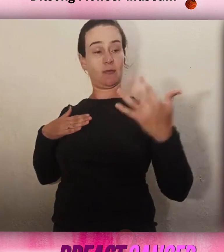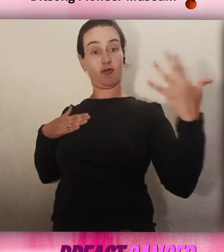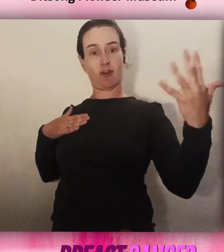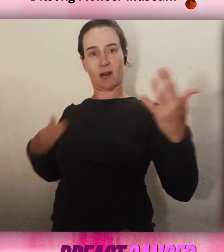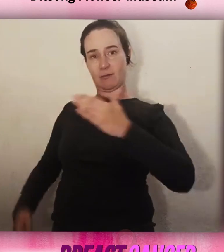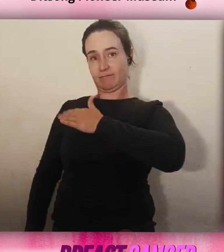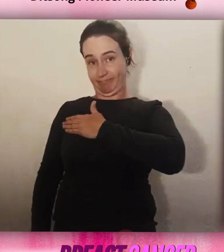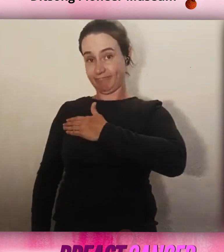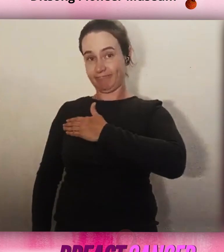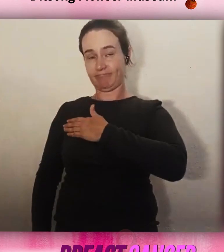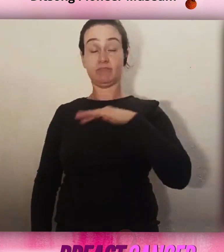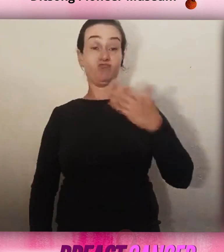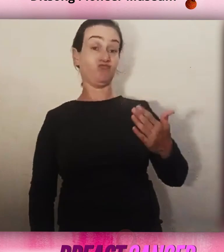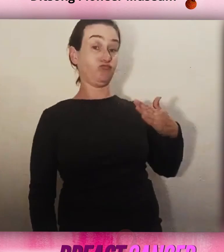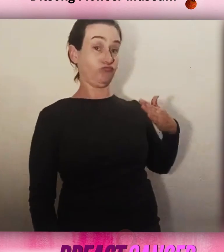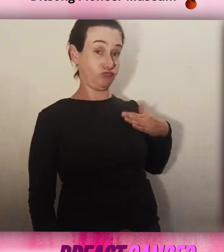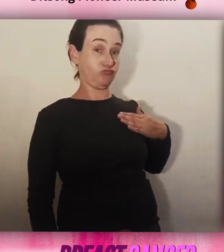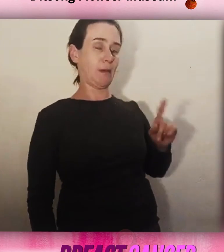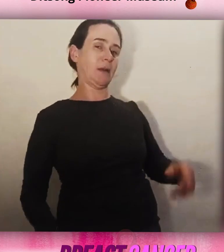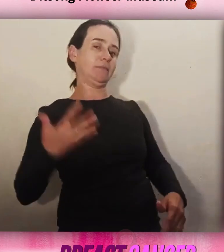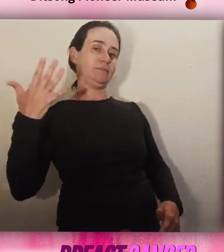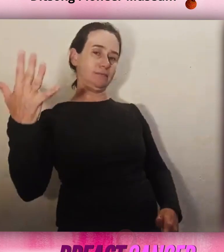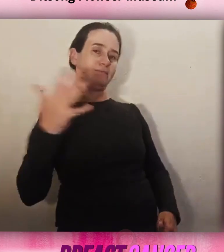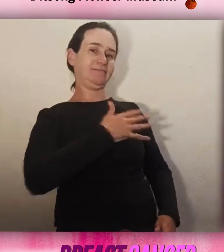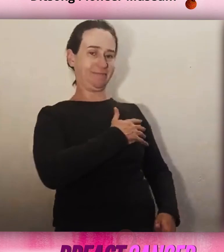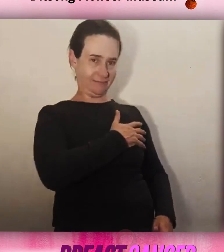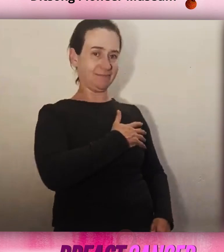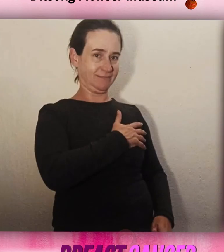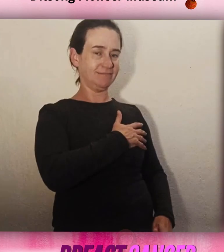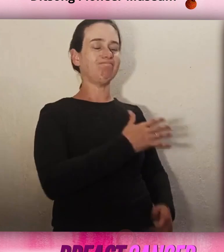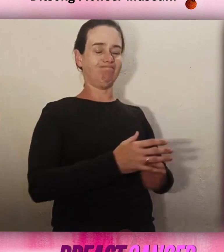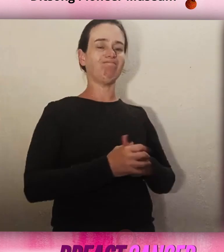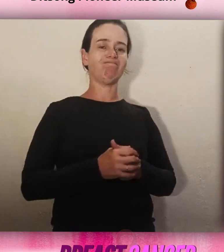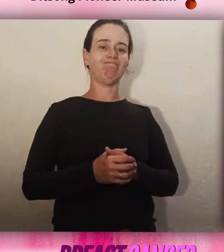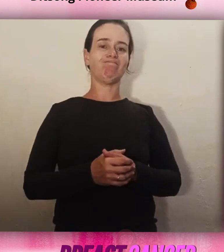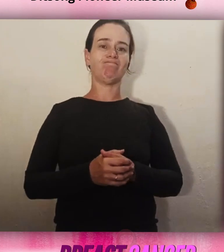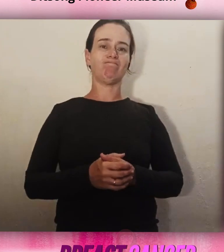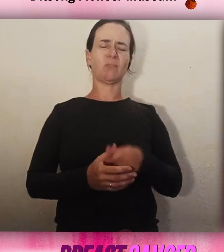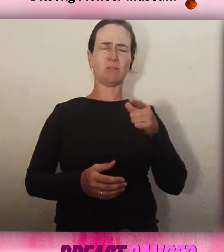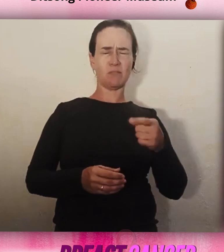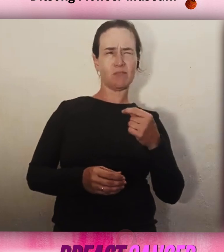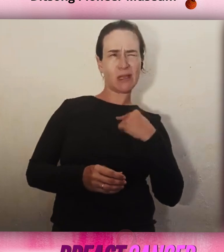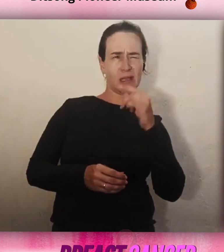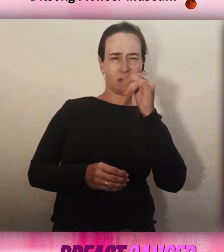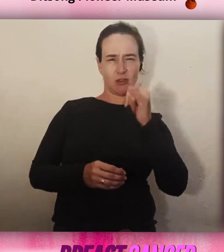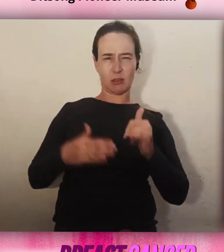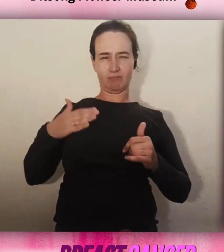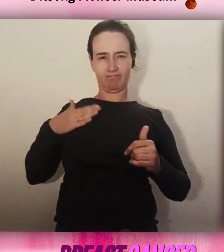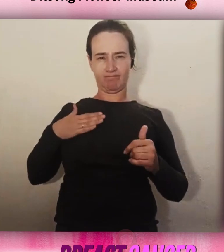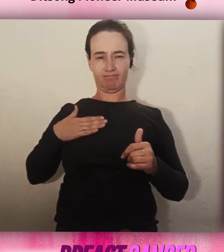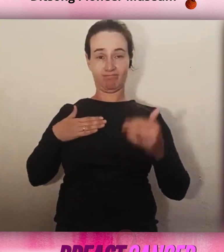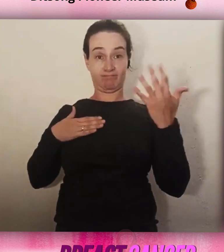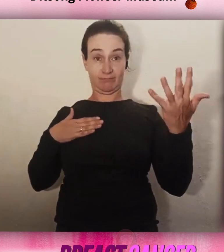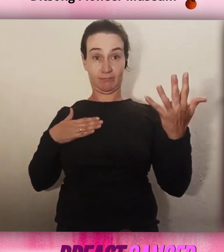left breast, you're always going to use your right hand. Okay. If you're going to do the right breast, you're always going to use the left hand. All right. So when you examine the